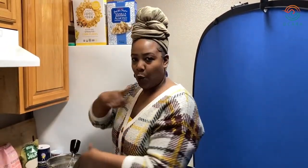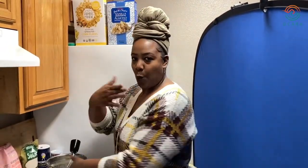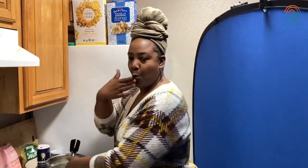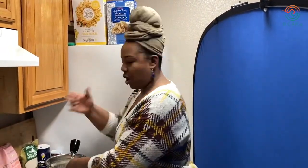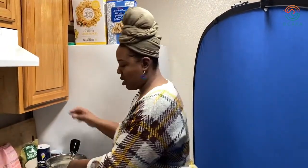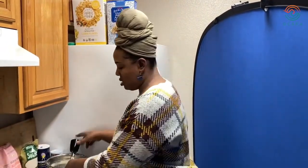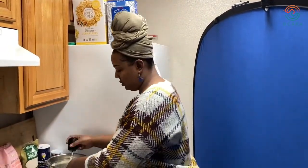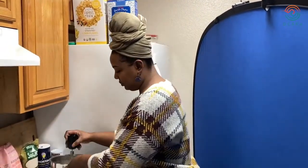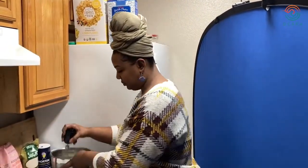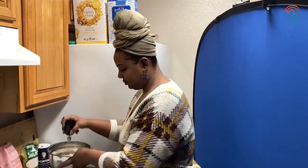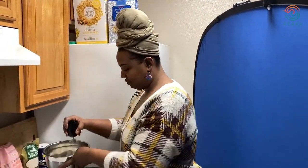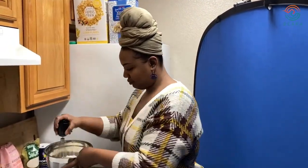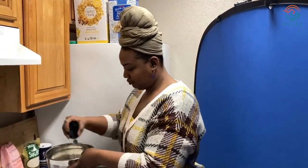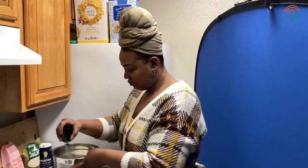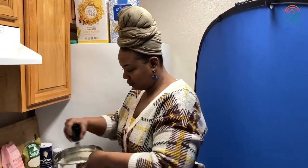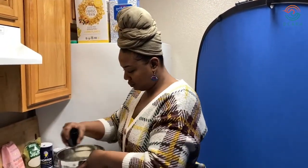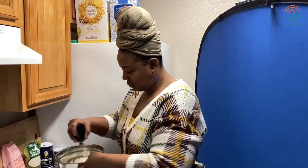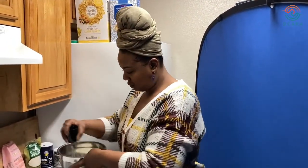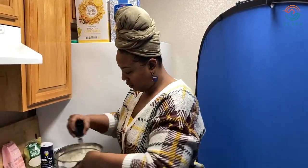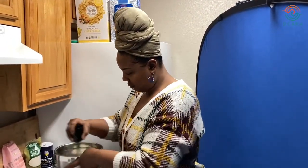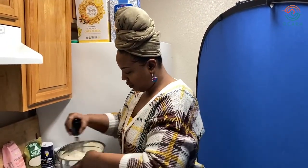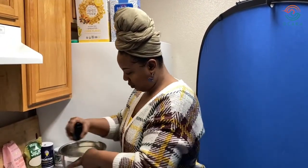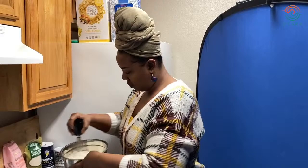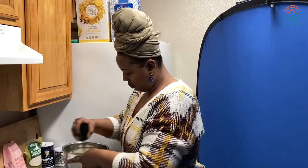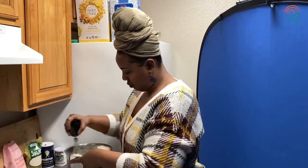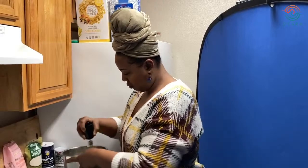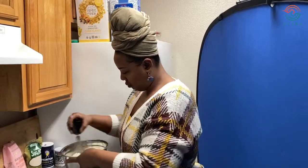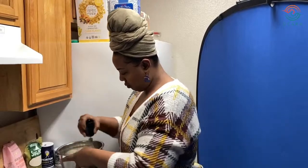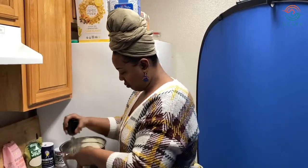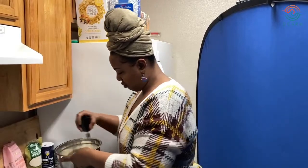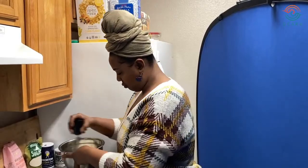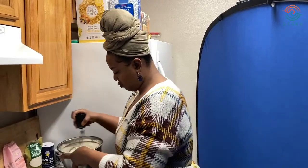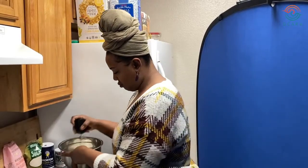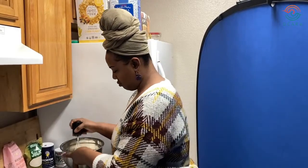So you'll see me mix in the ingredients really well.